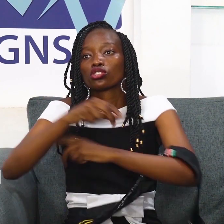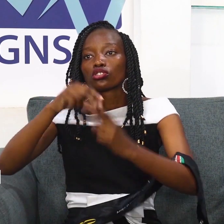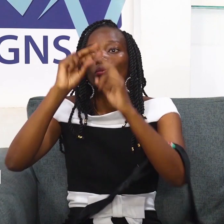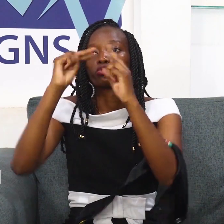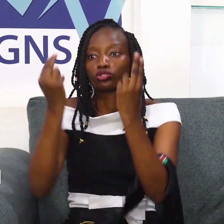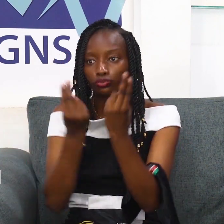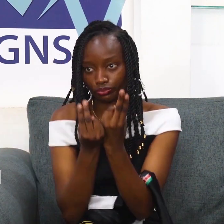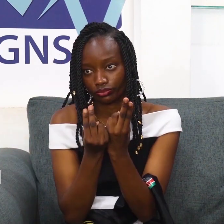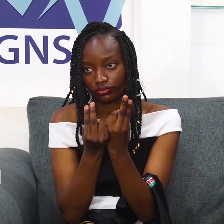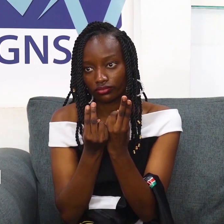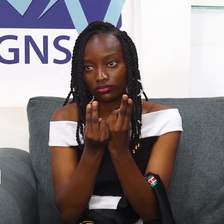in